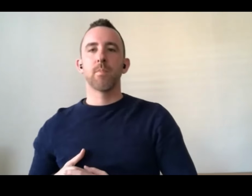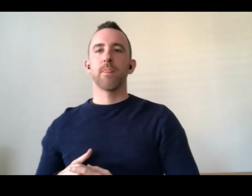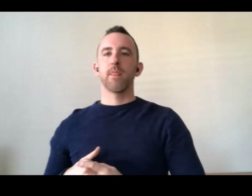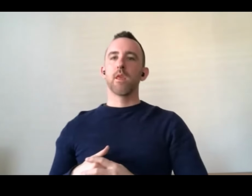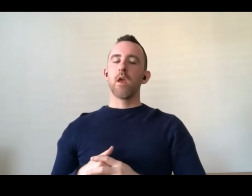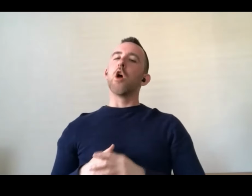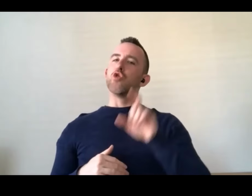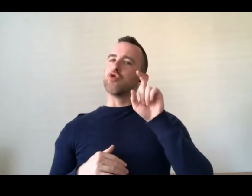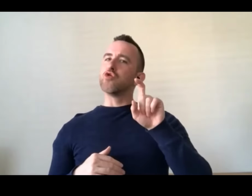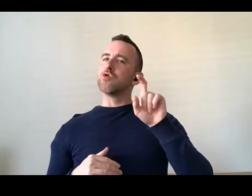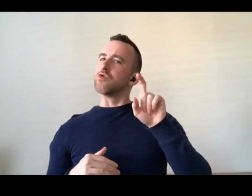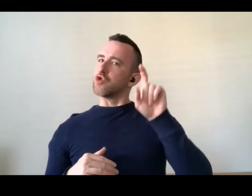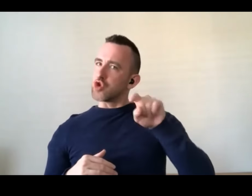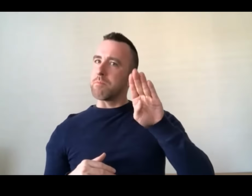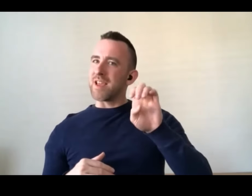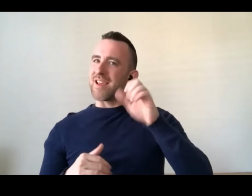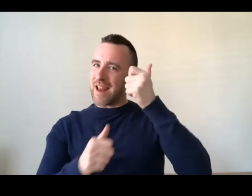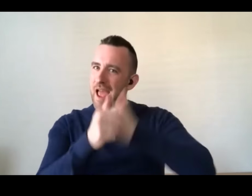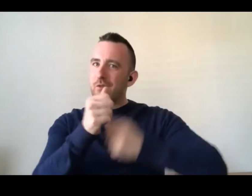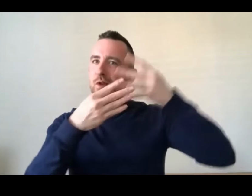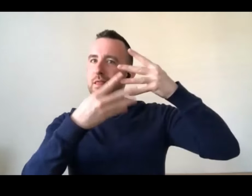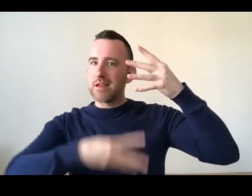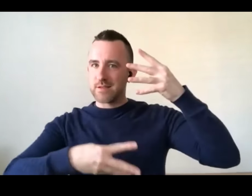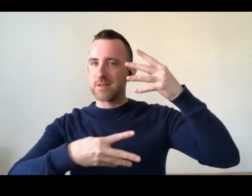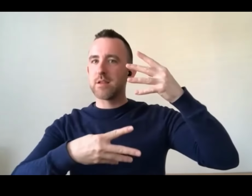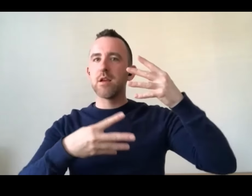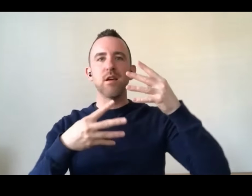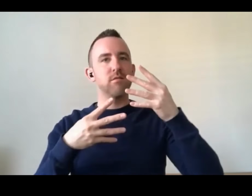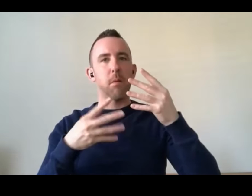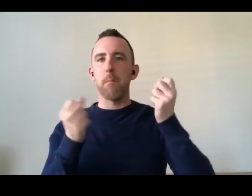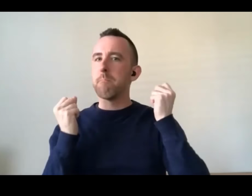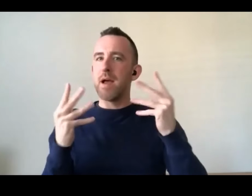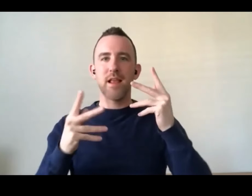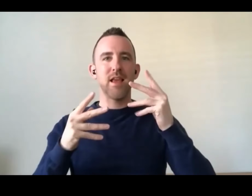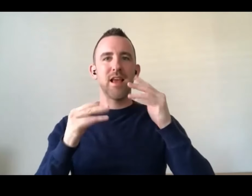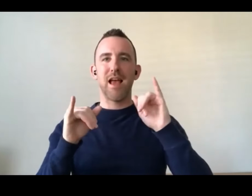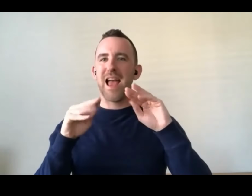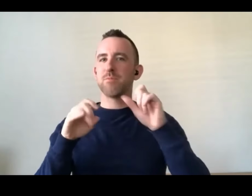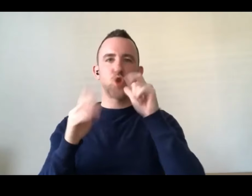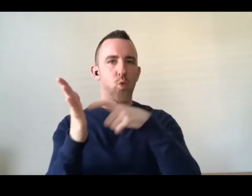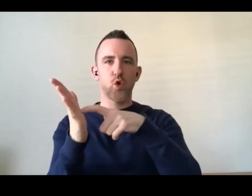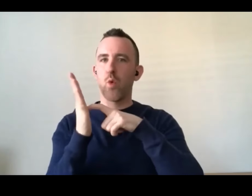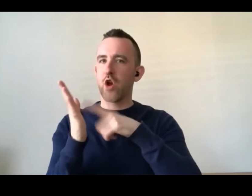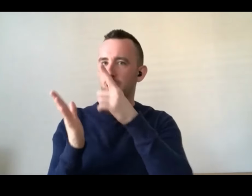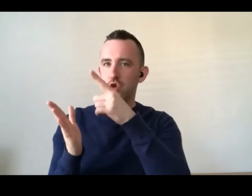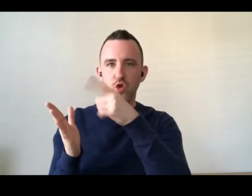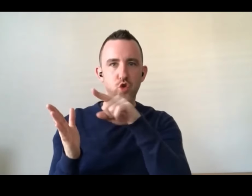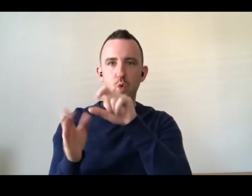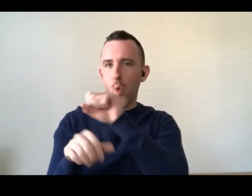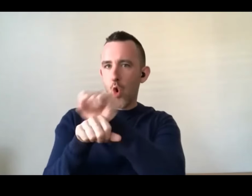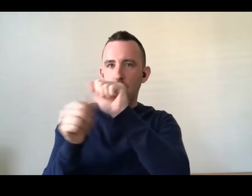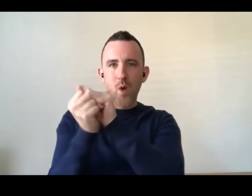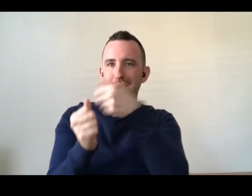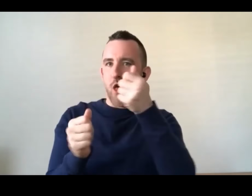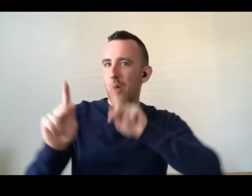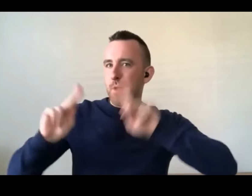There should be in every list a ton of items that do not require you working directly with other